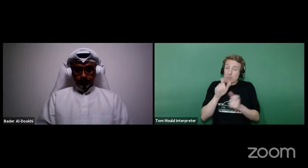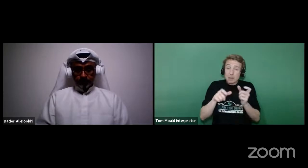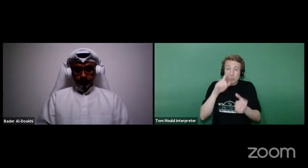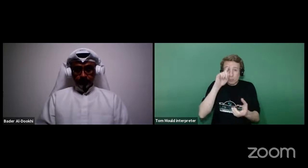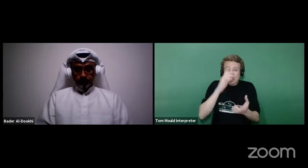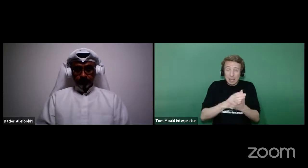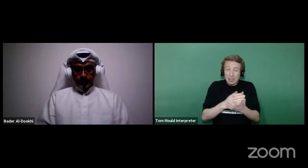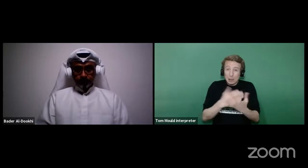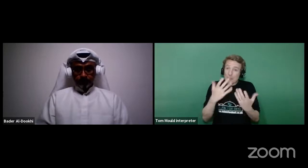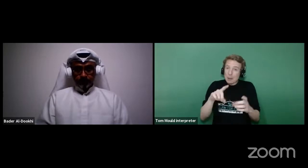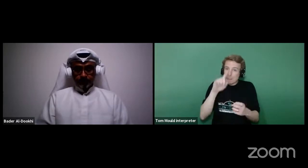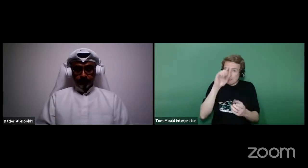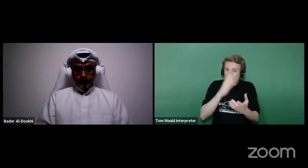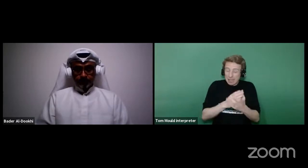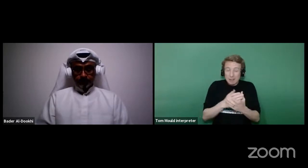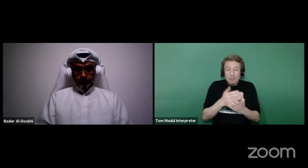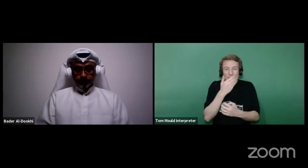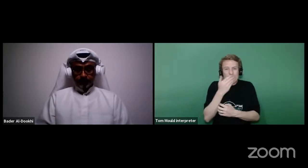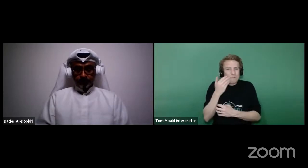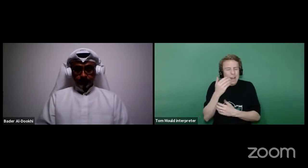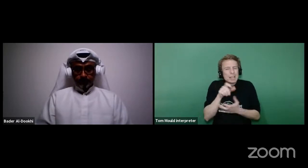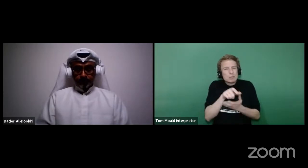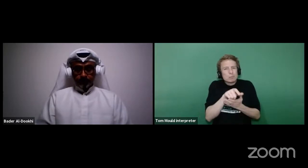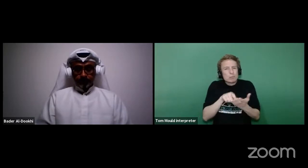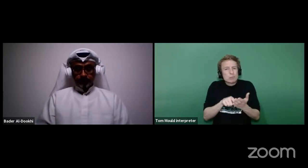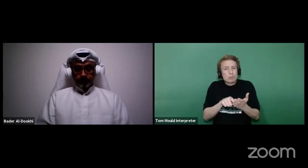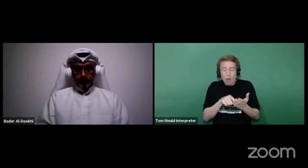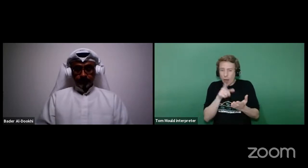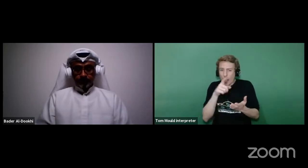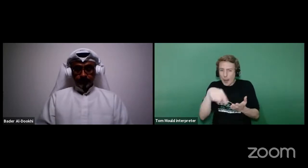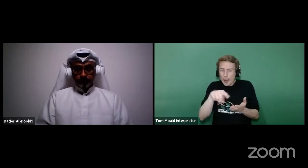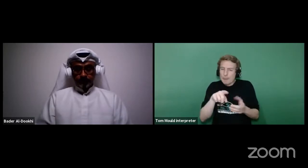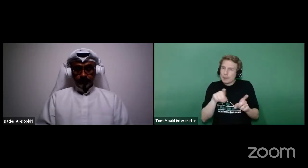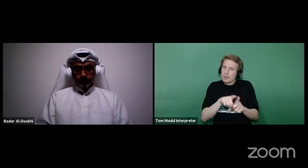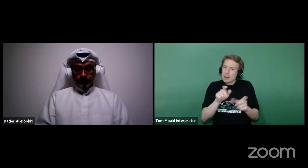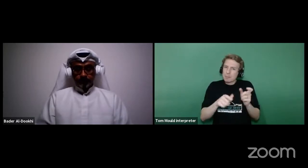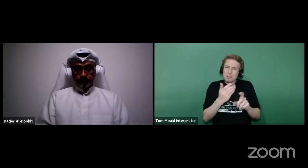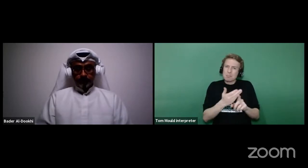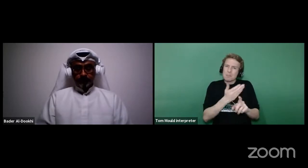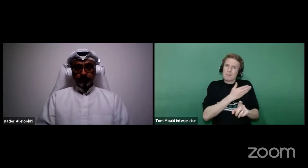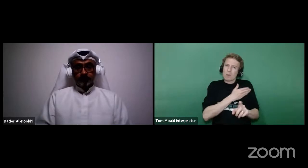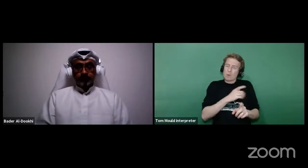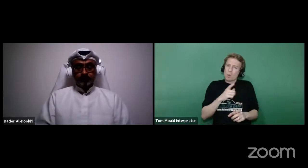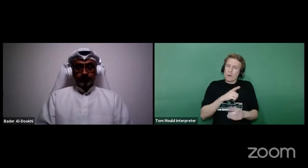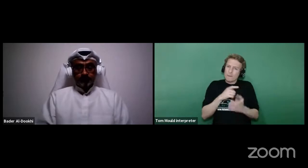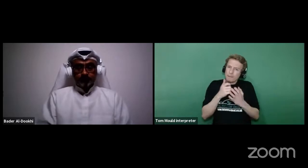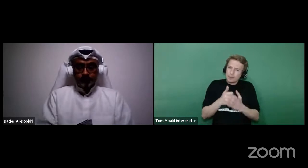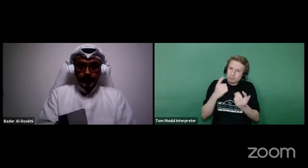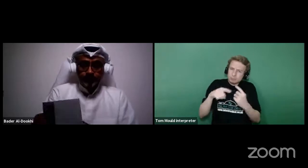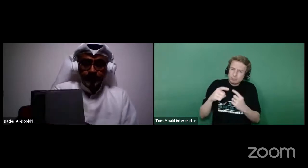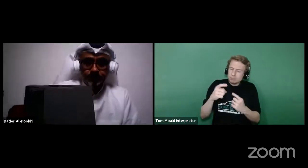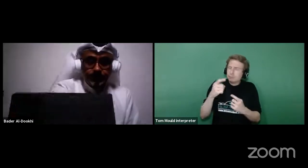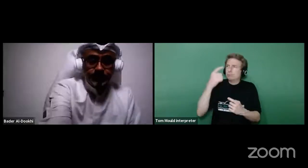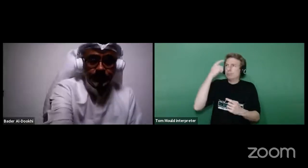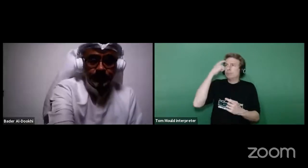before you, so that you may fear him or be aware of him. And